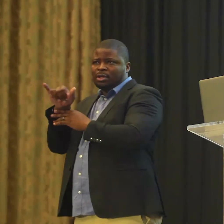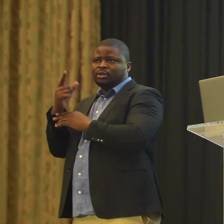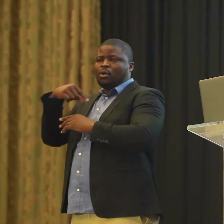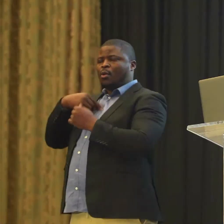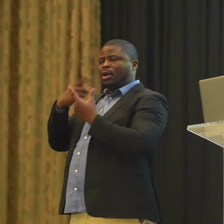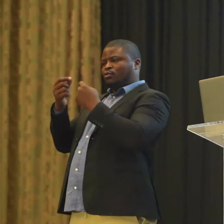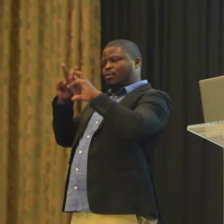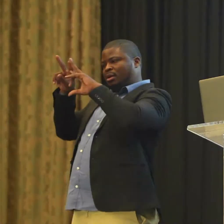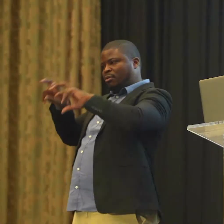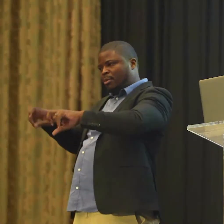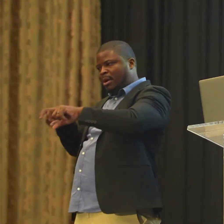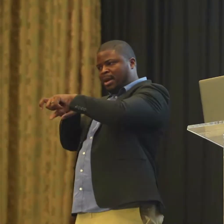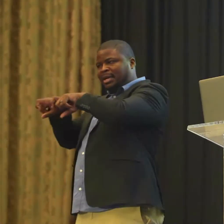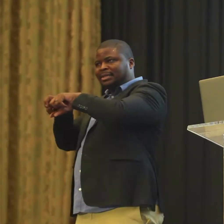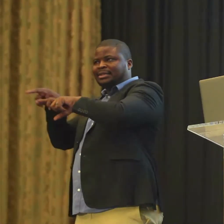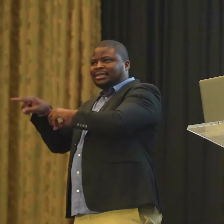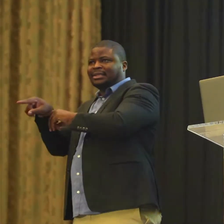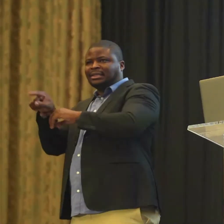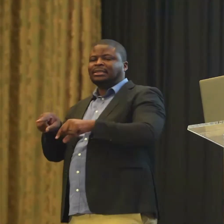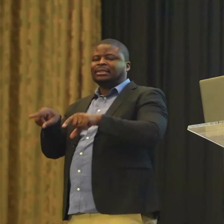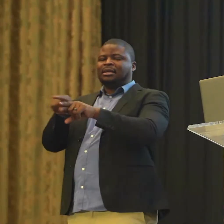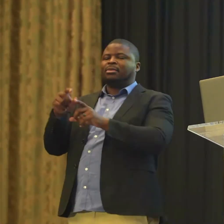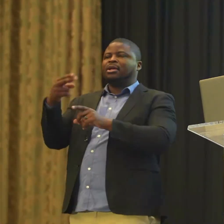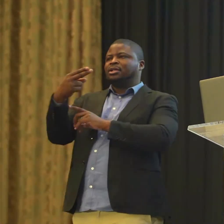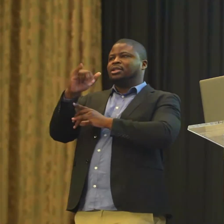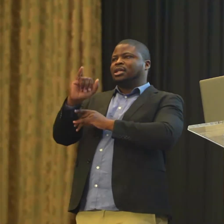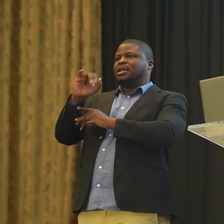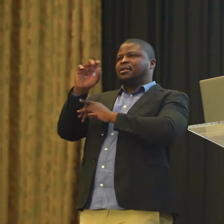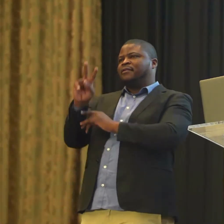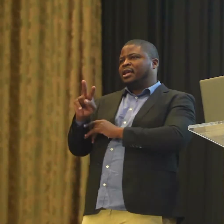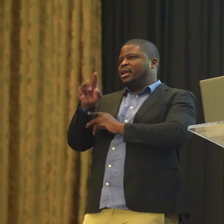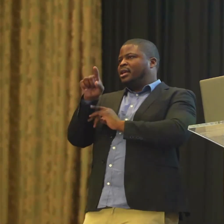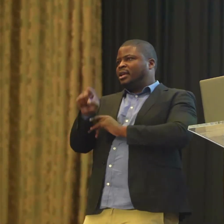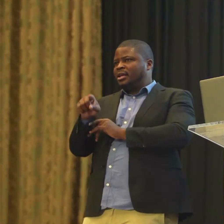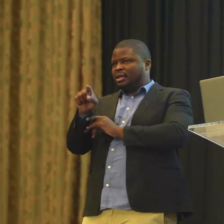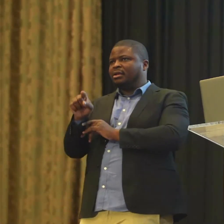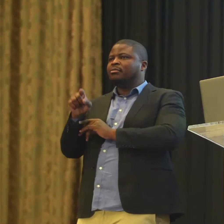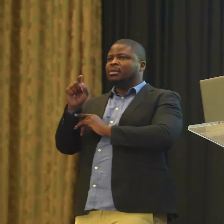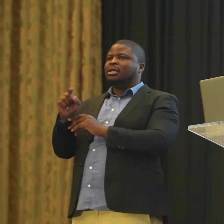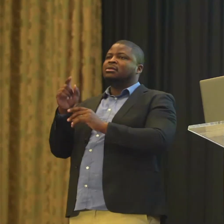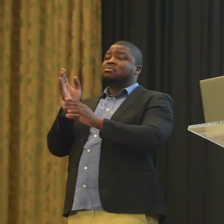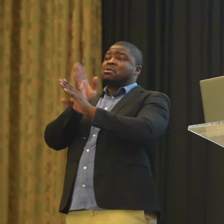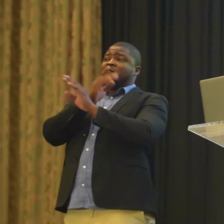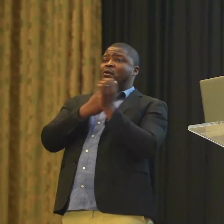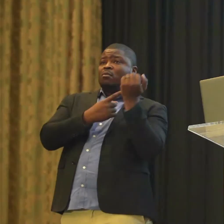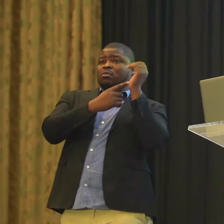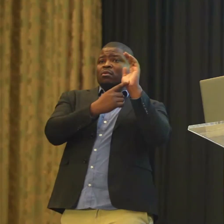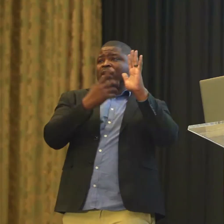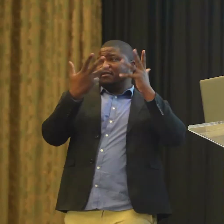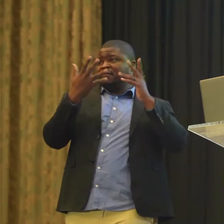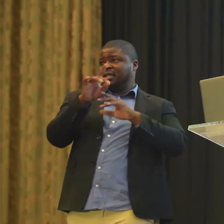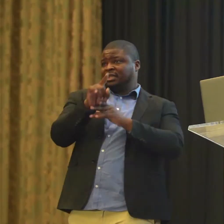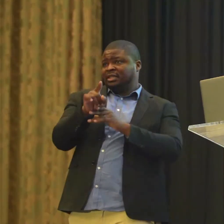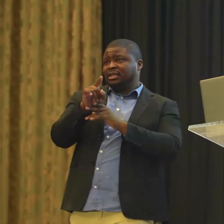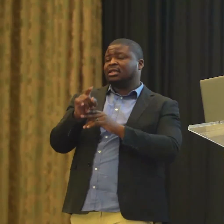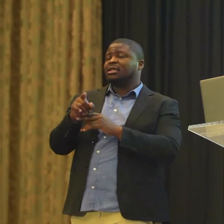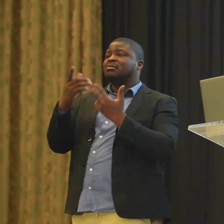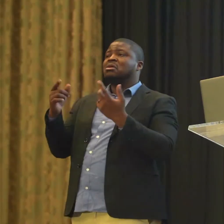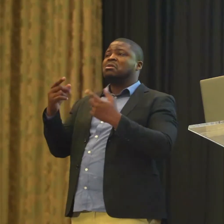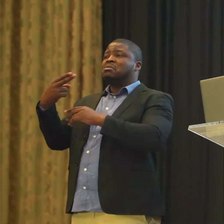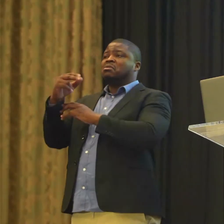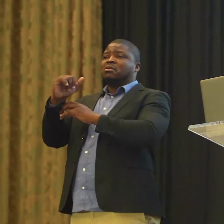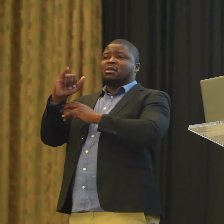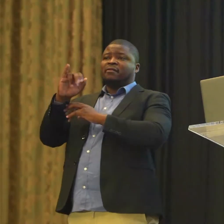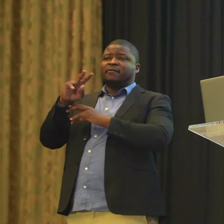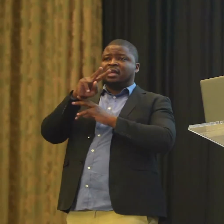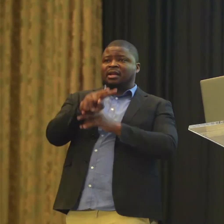the HIV prevalence that we saw in an earlier slide, that means that the co-infection of HIV and